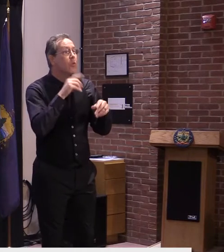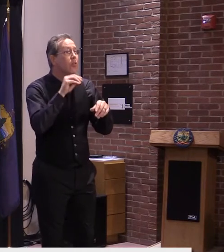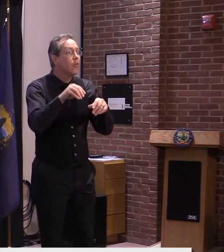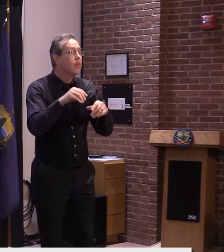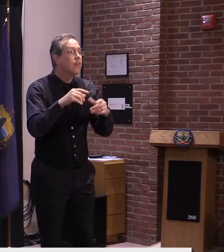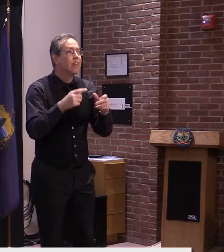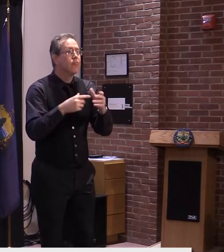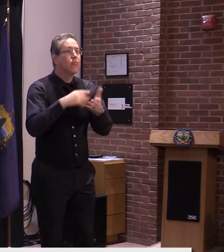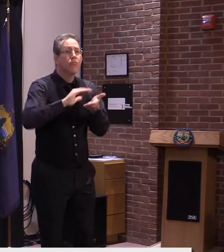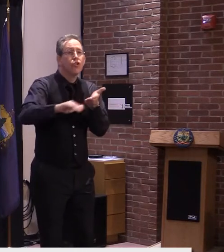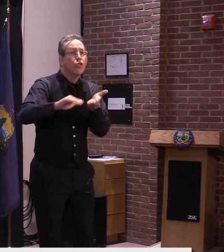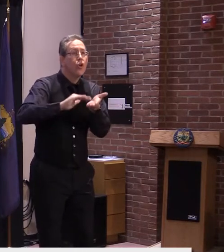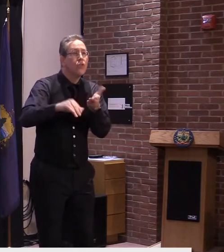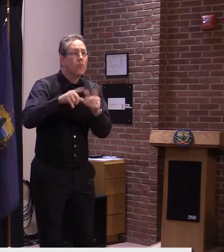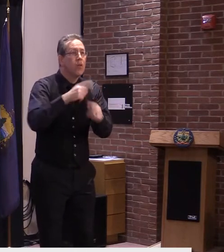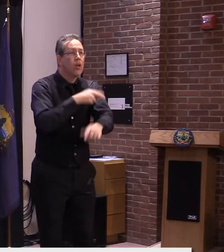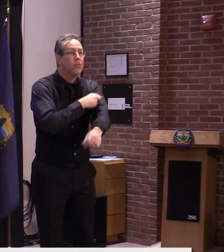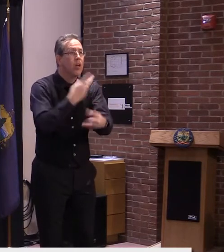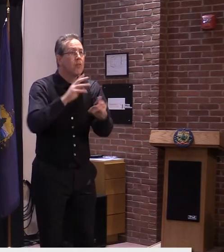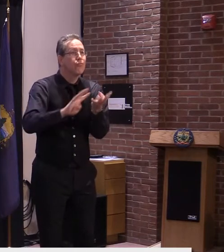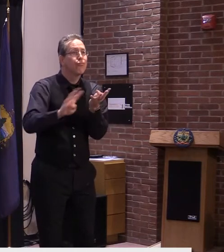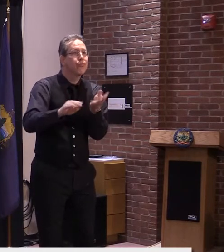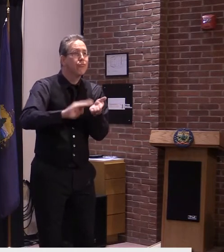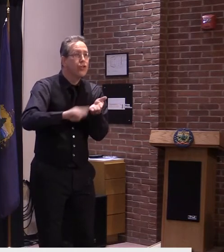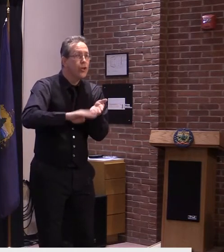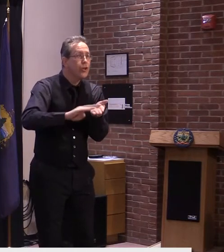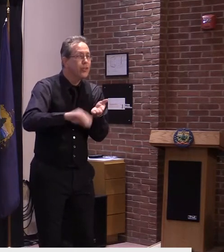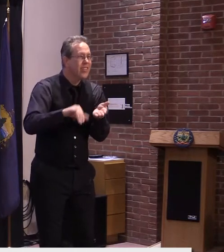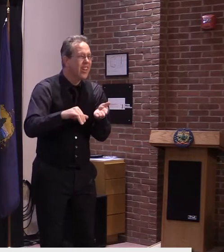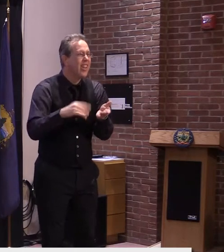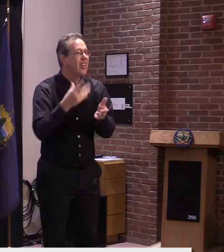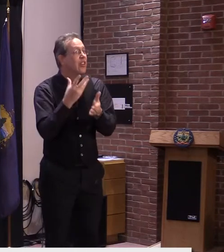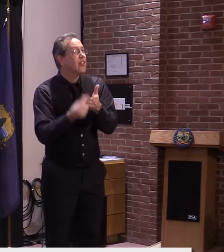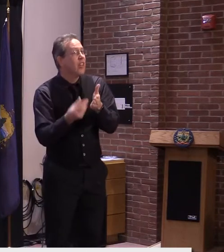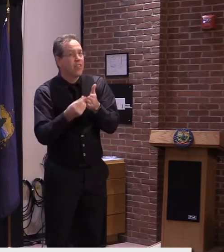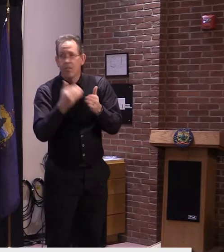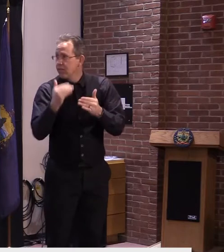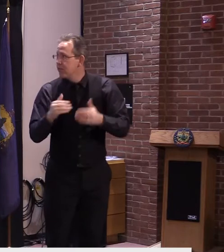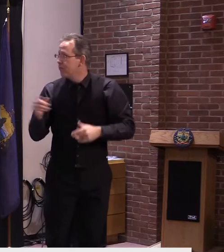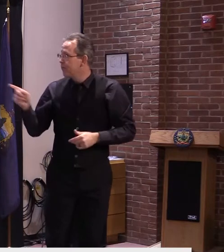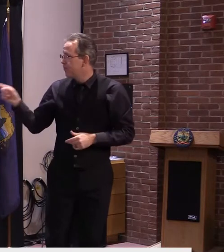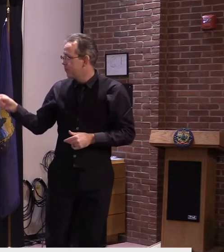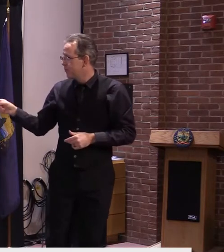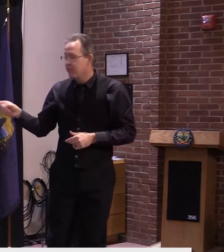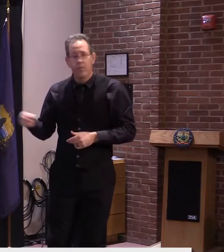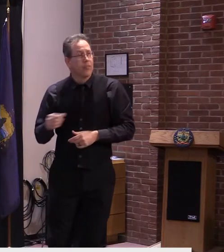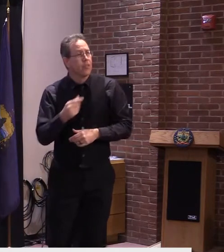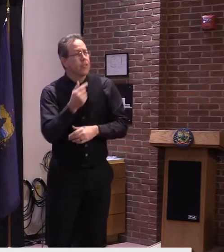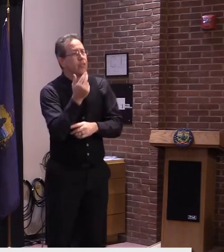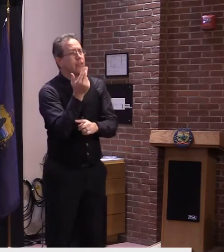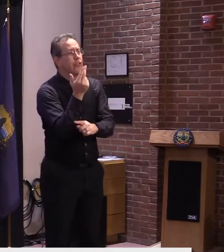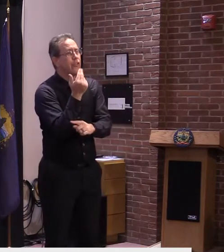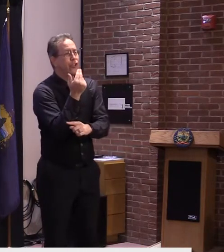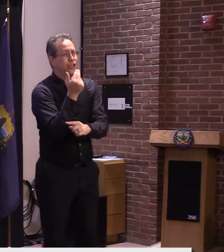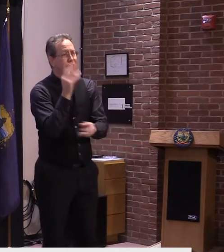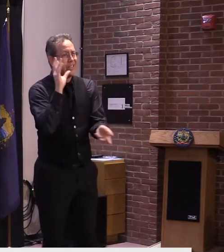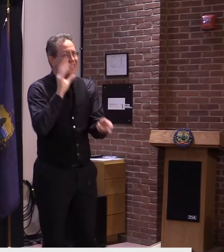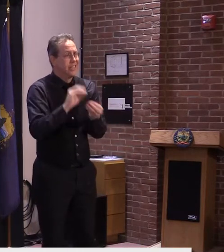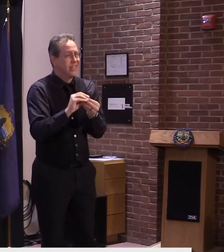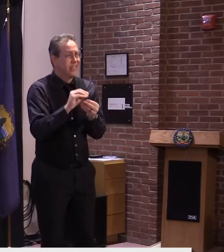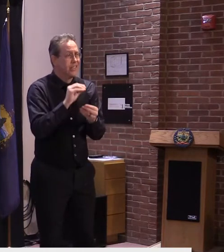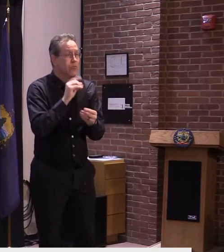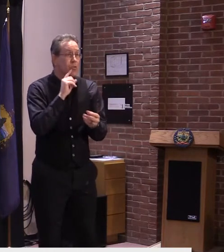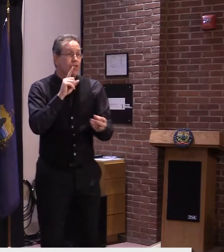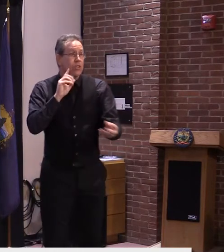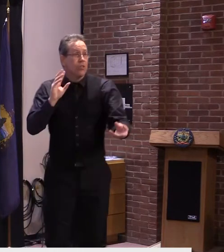In terms of fatalities, we are reporting now 558 fatalities for the entire pandemic, 13 deaths, unfortunately, for the